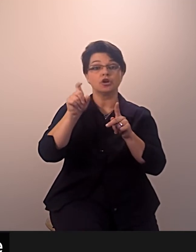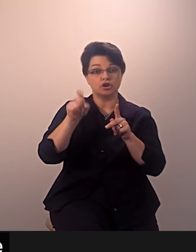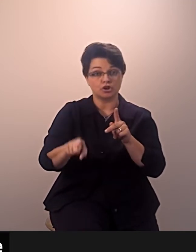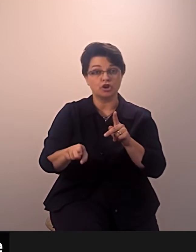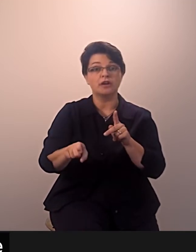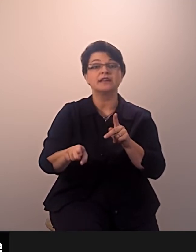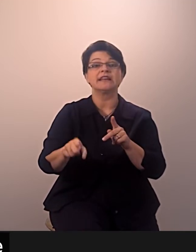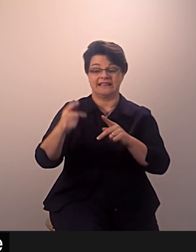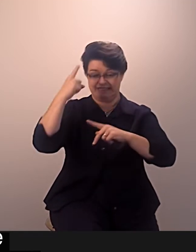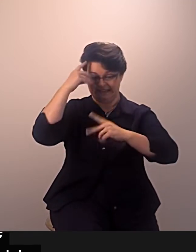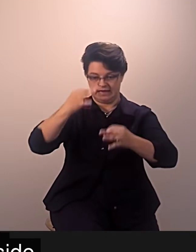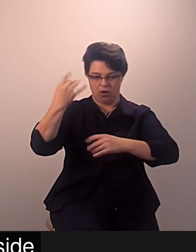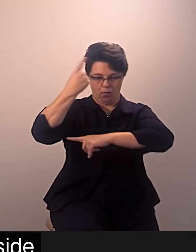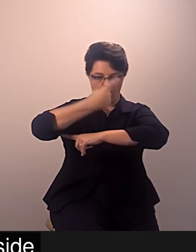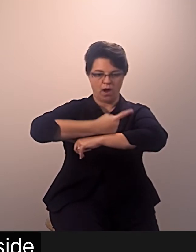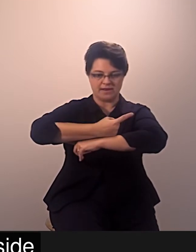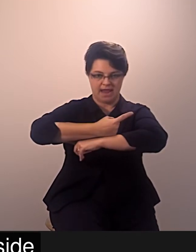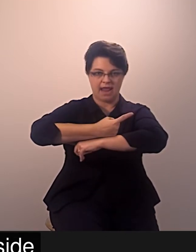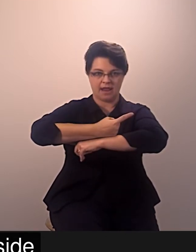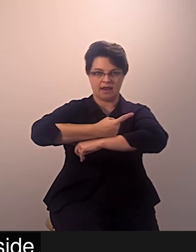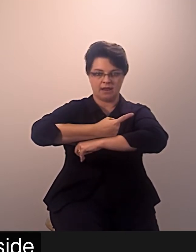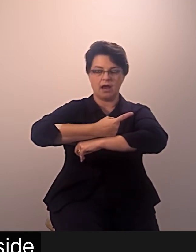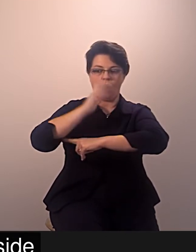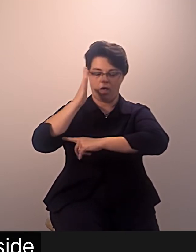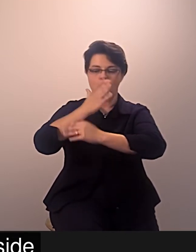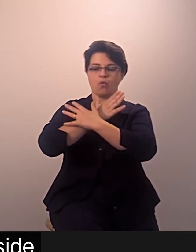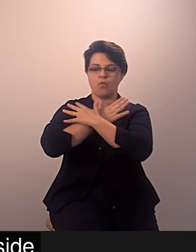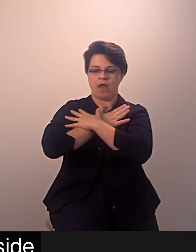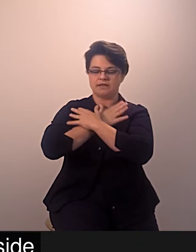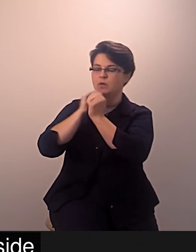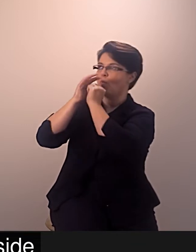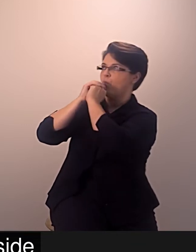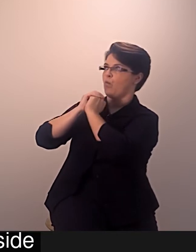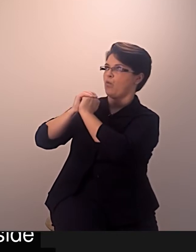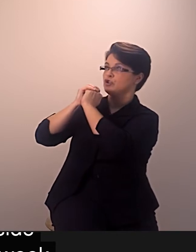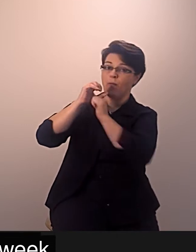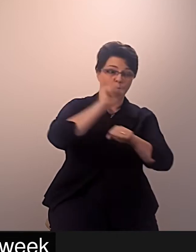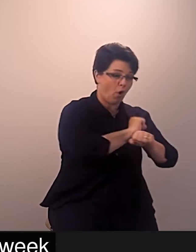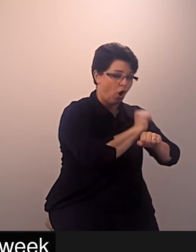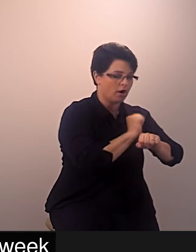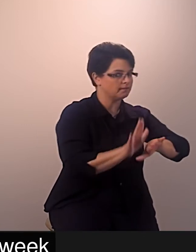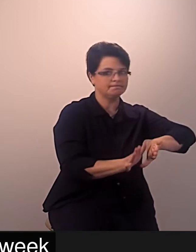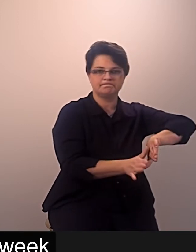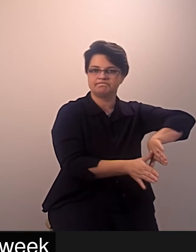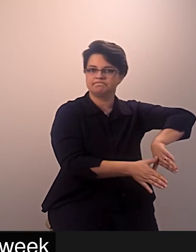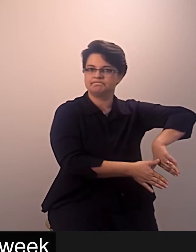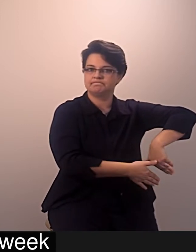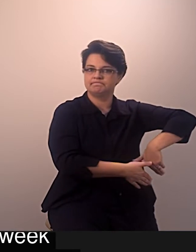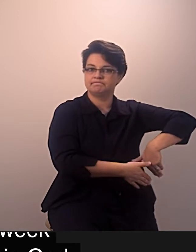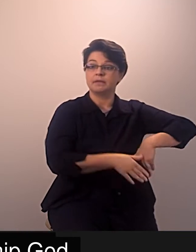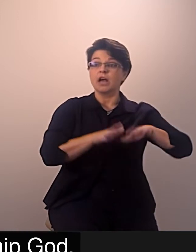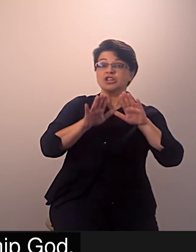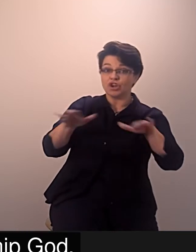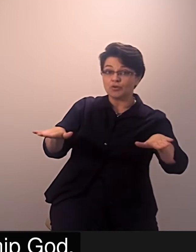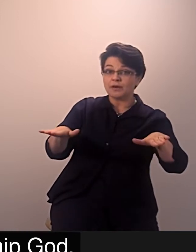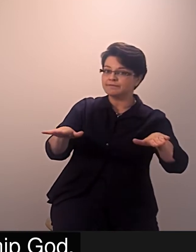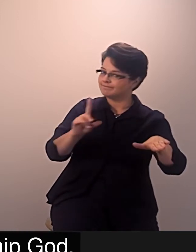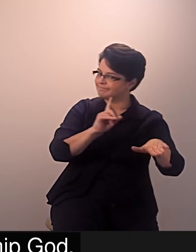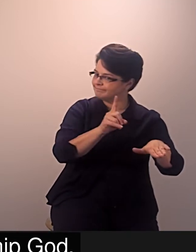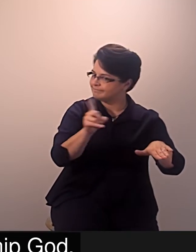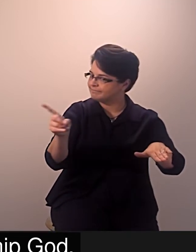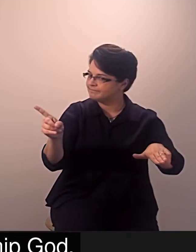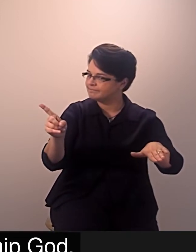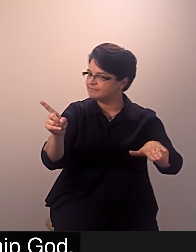aside 1 day each week to rest and worship God. Children should obey and honor